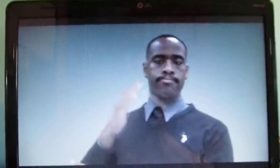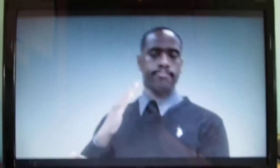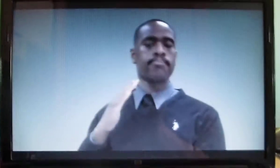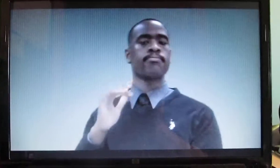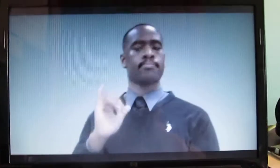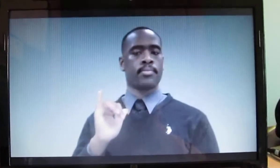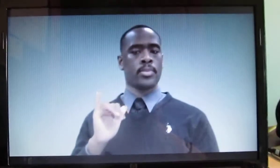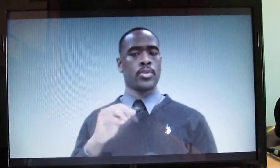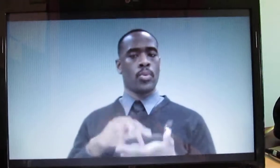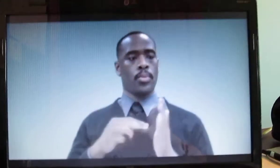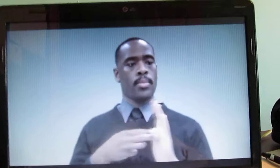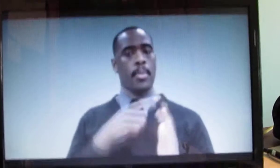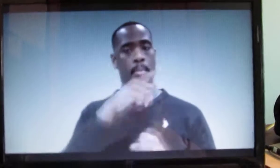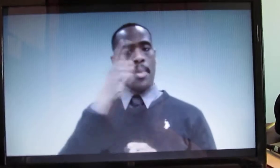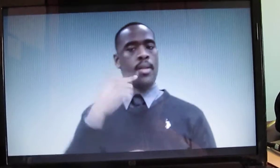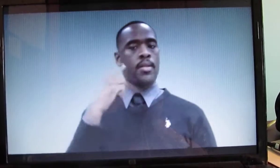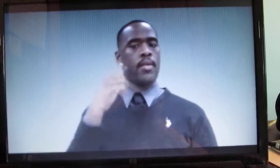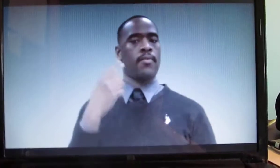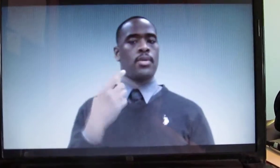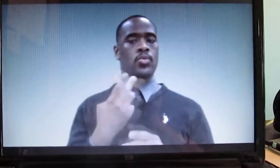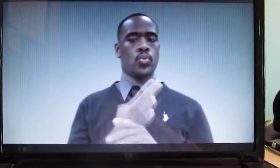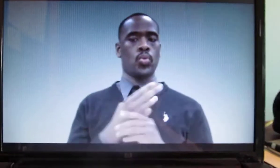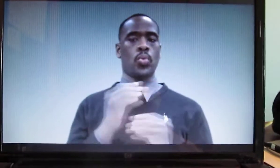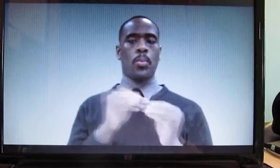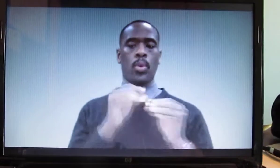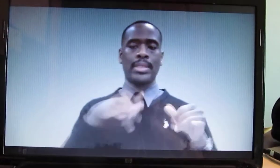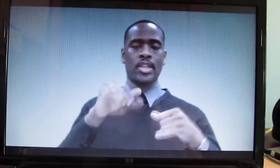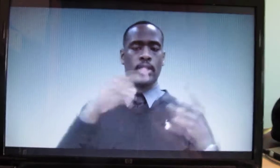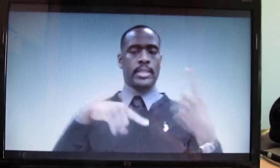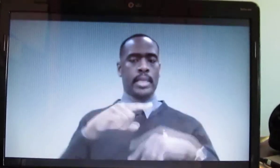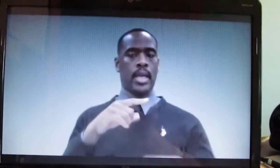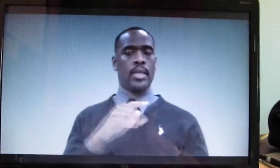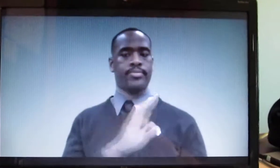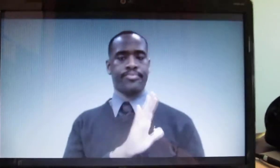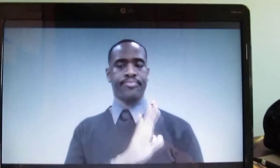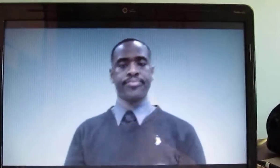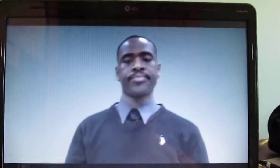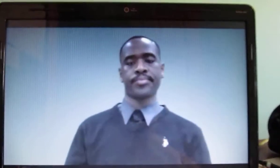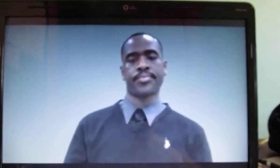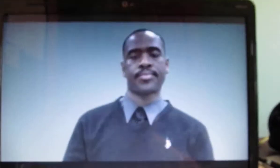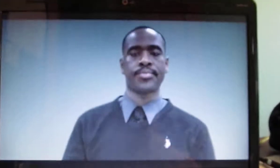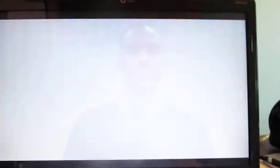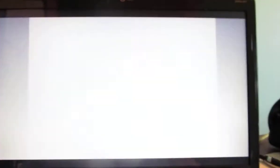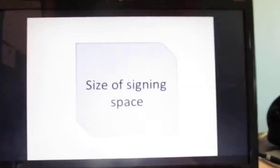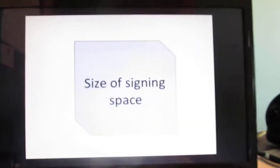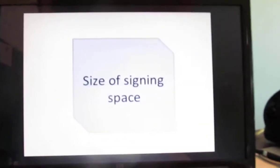and the black used signs up on the top of the head more than the white did.